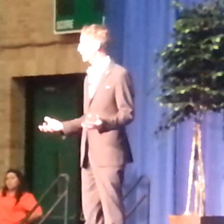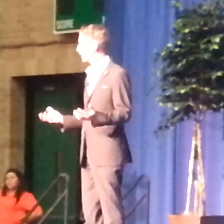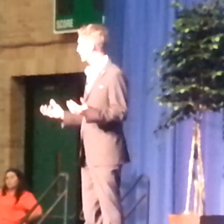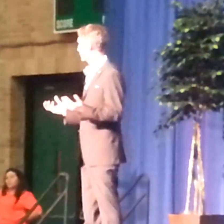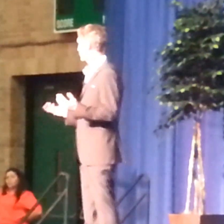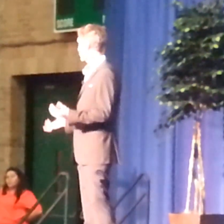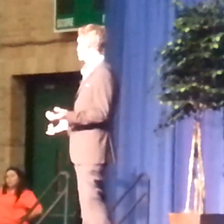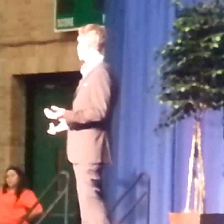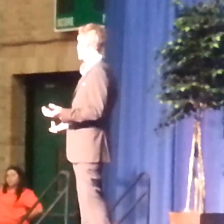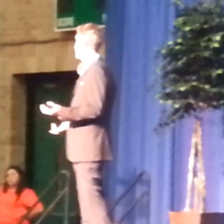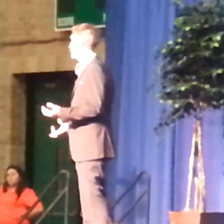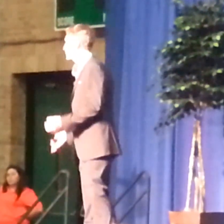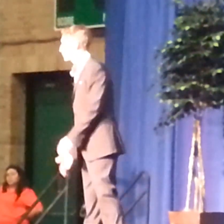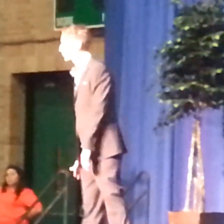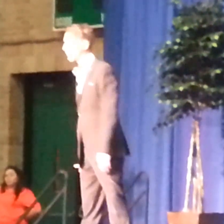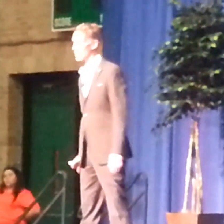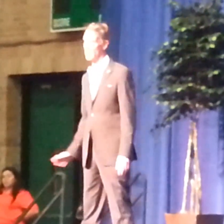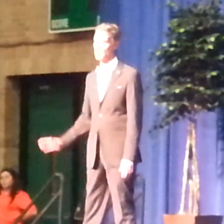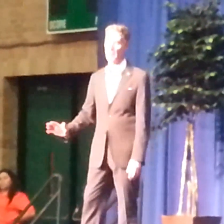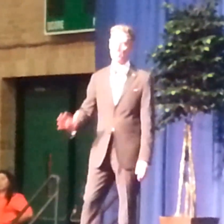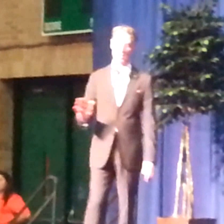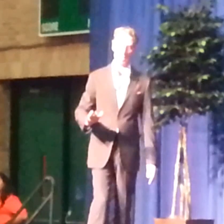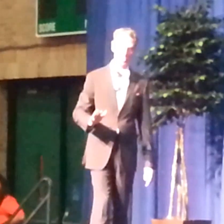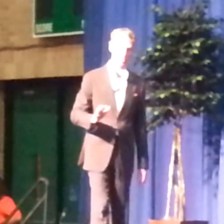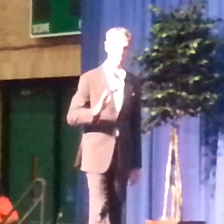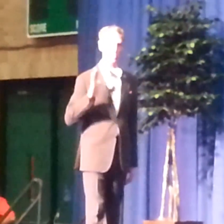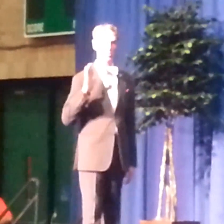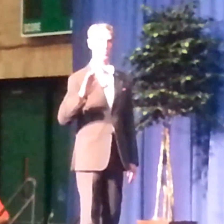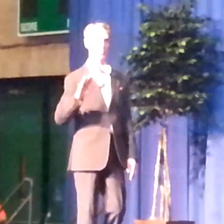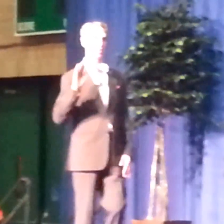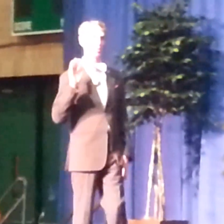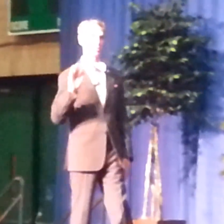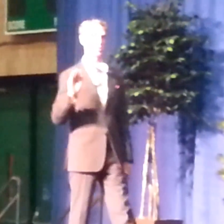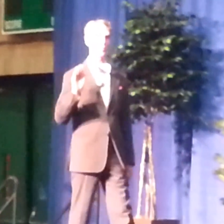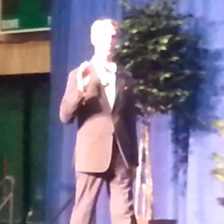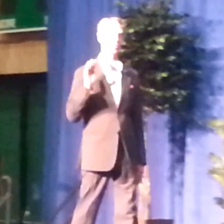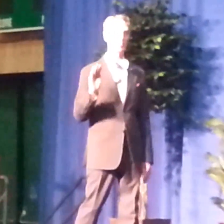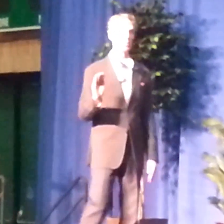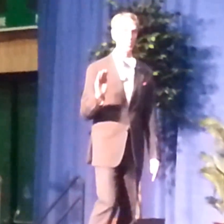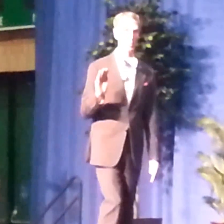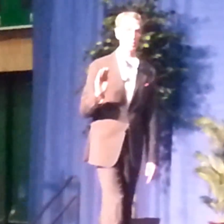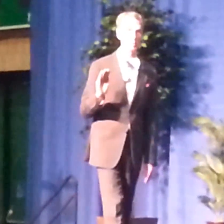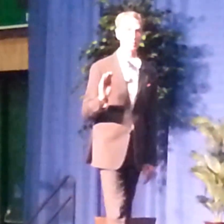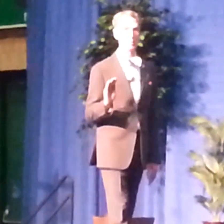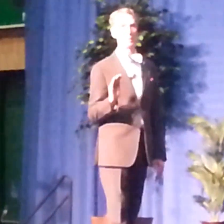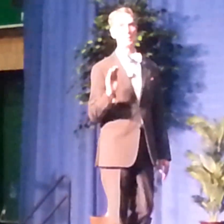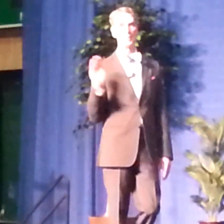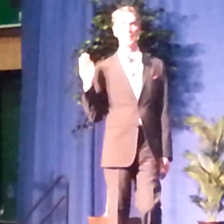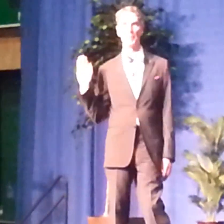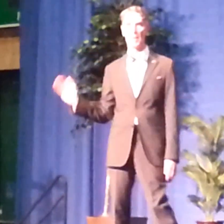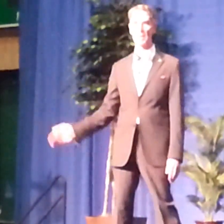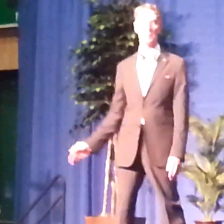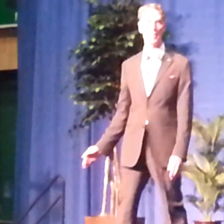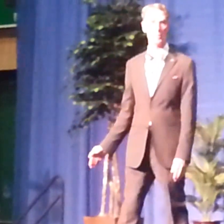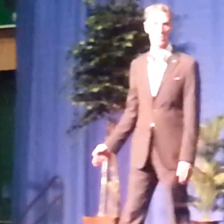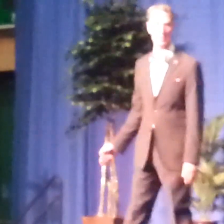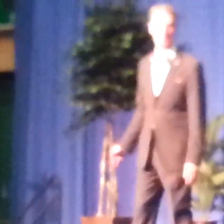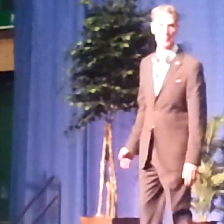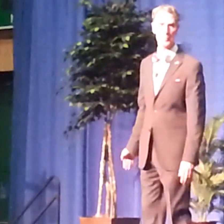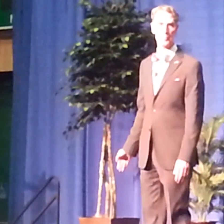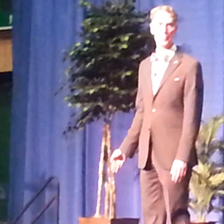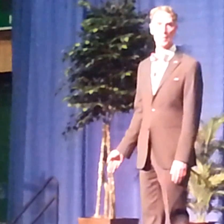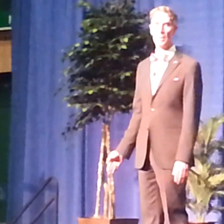and I am first to admit it is much easier to explore the surface of the moon than the bottom of the